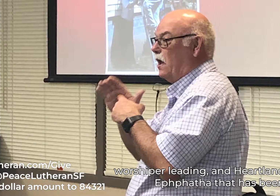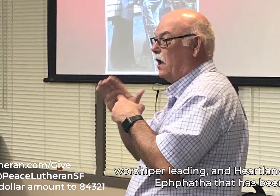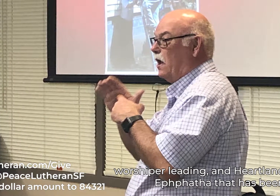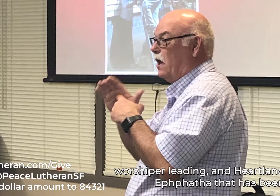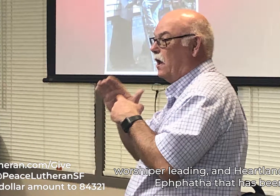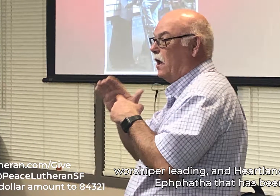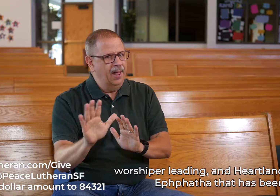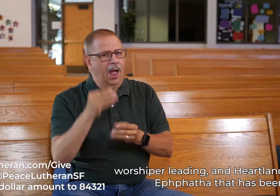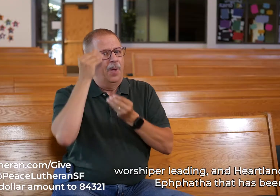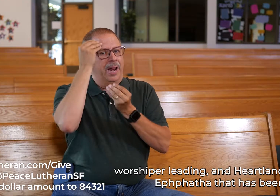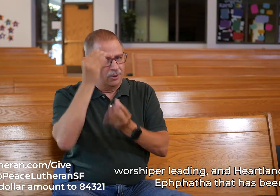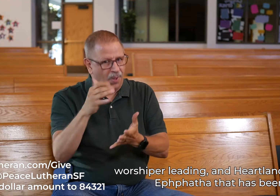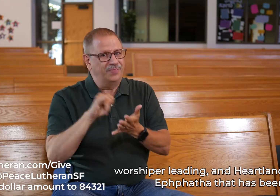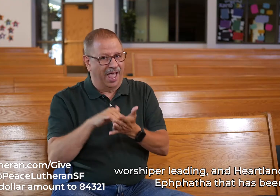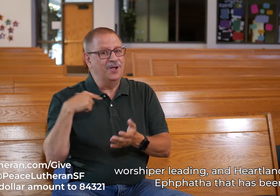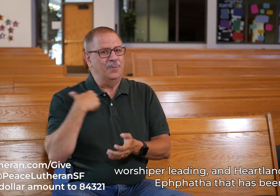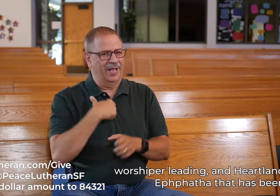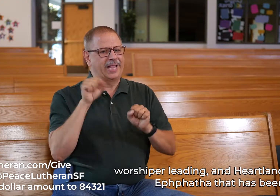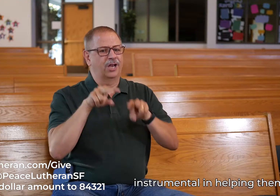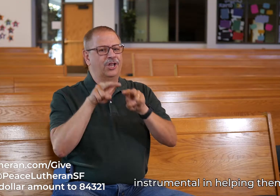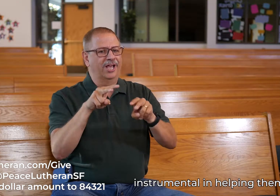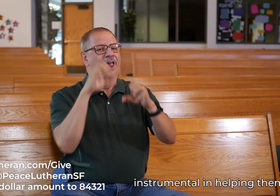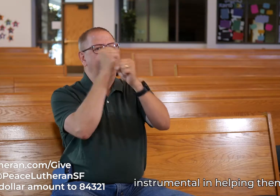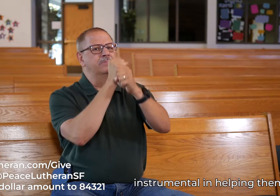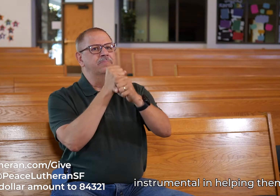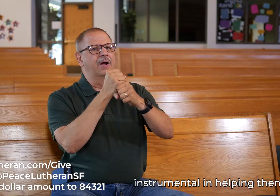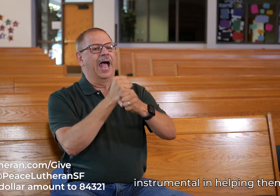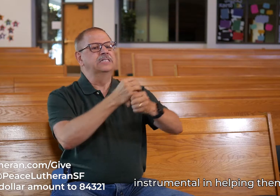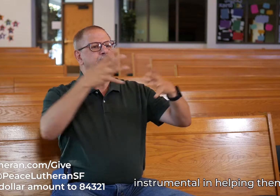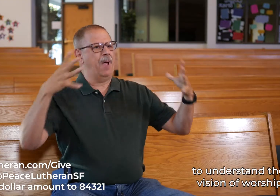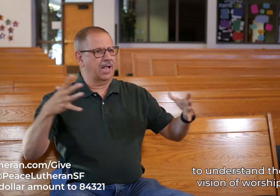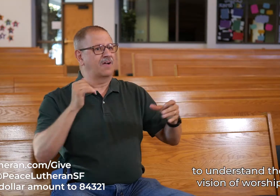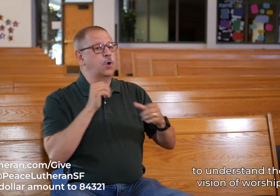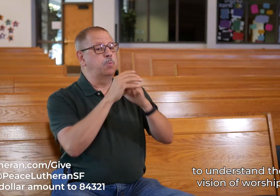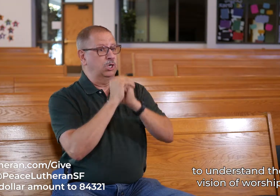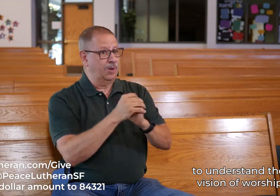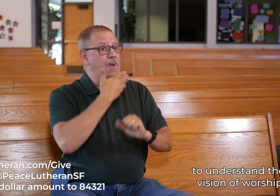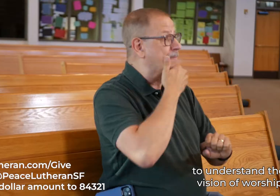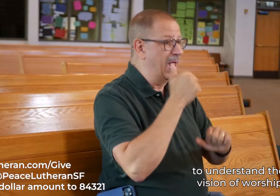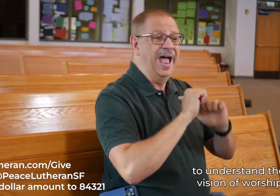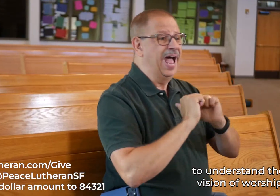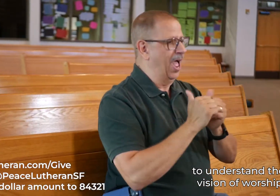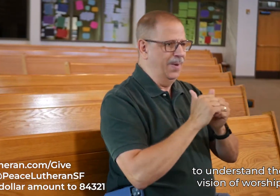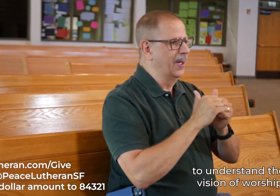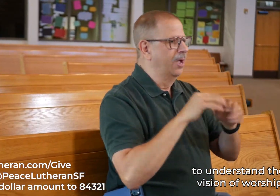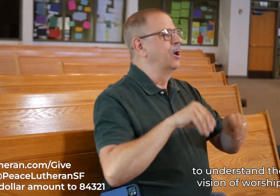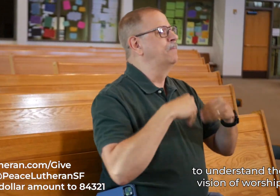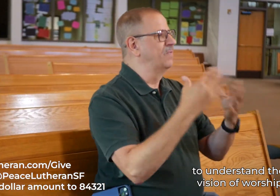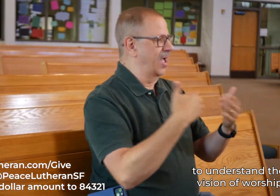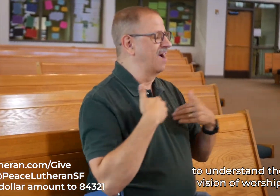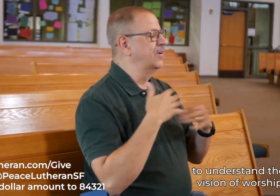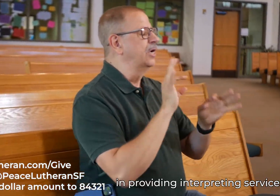leading. And Heartland Ephphatha has been instrumental in helping them to understand the vision of worship